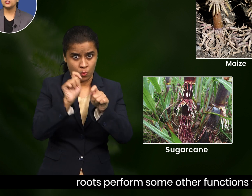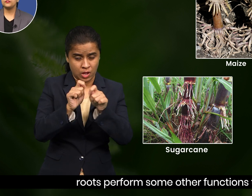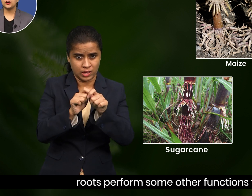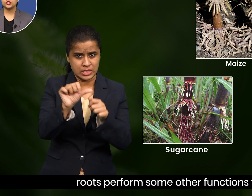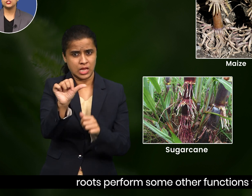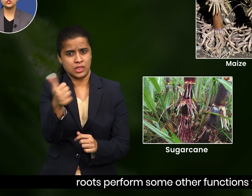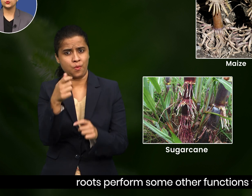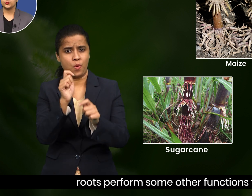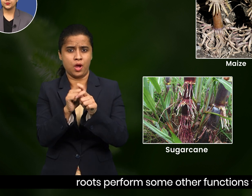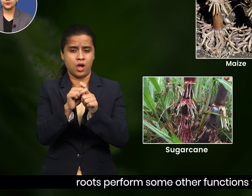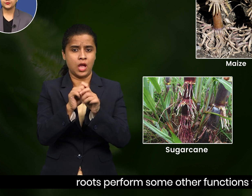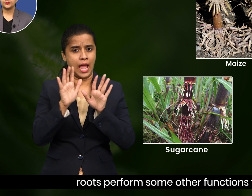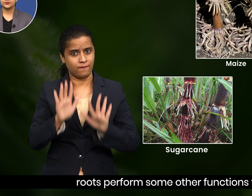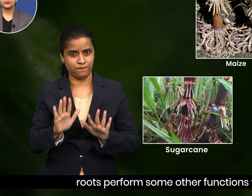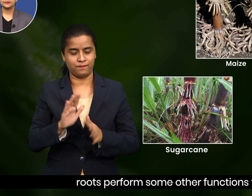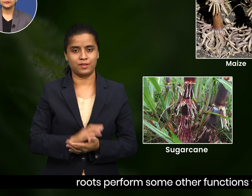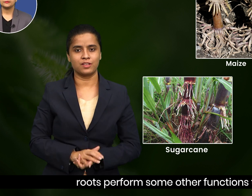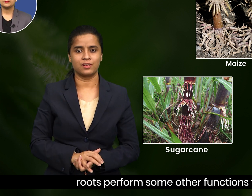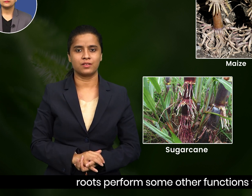some other functions too.